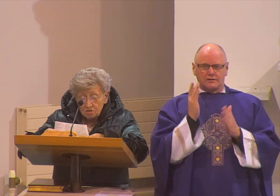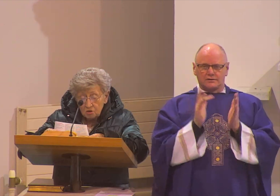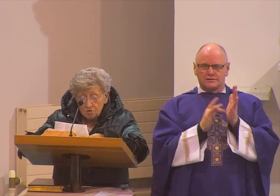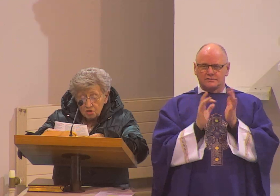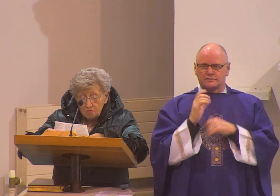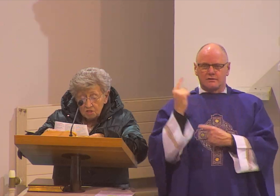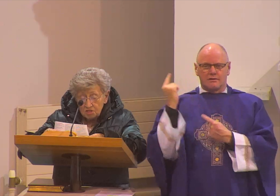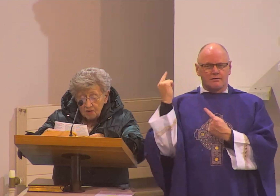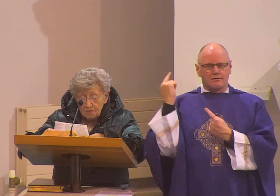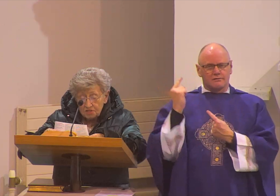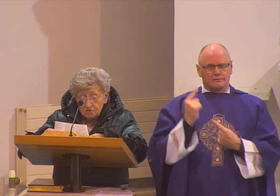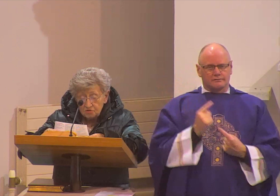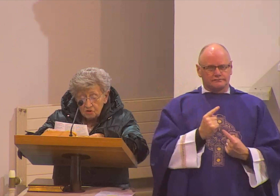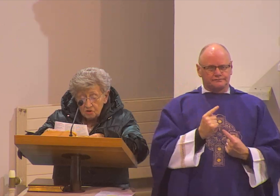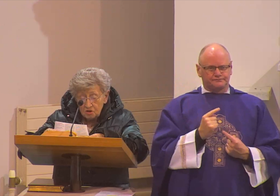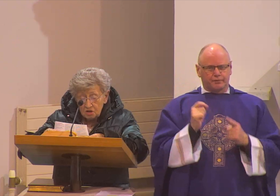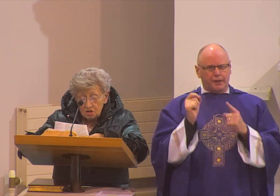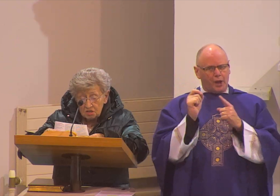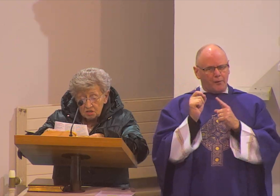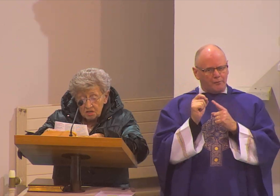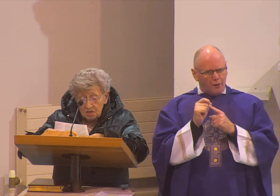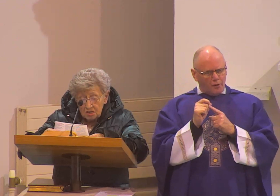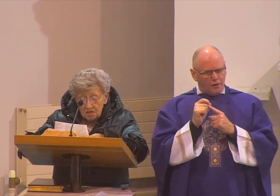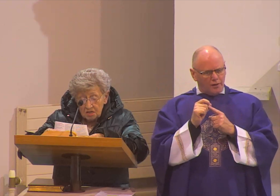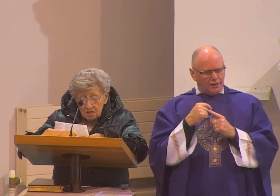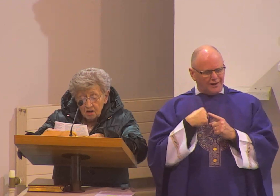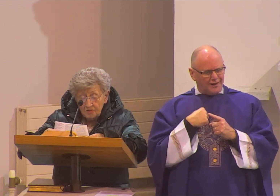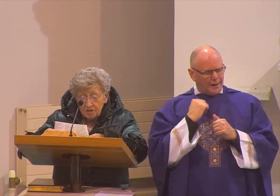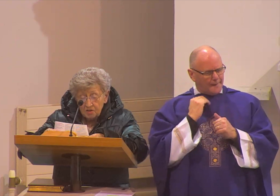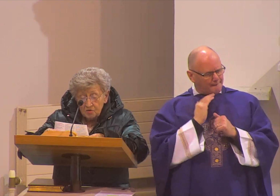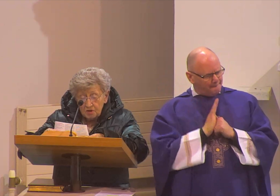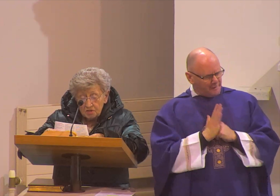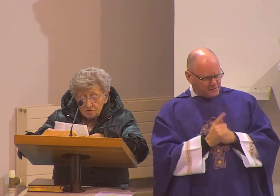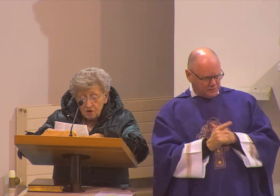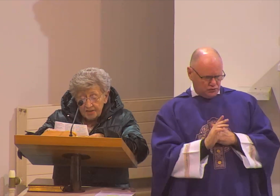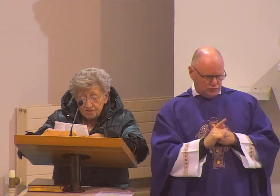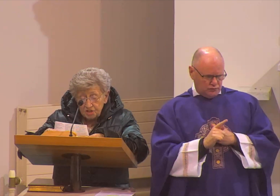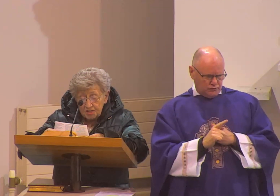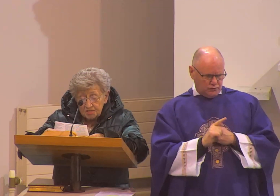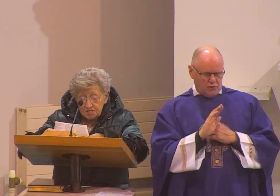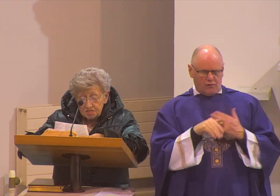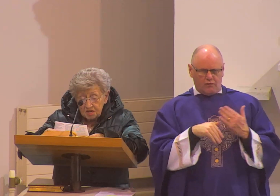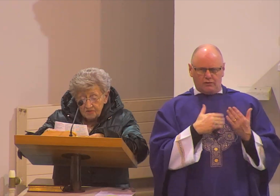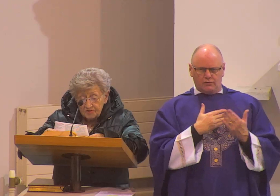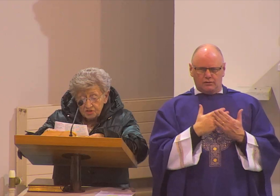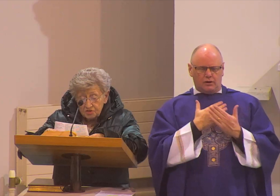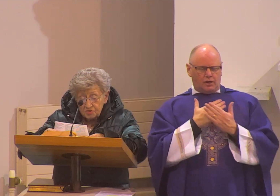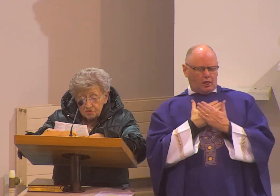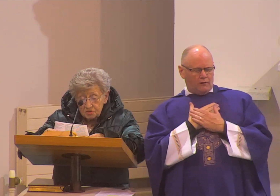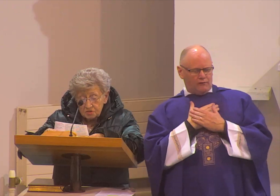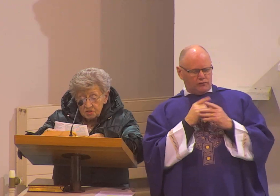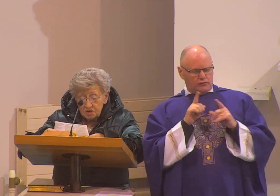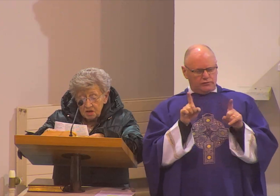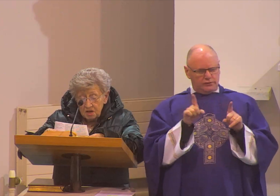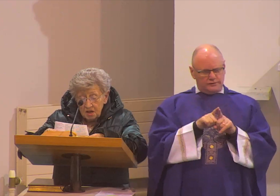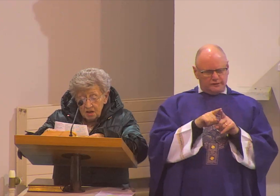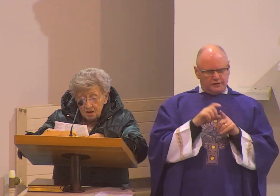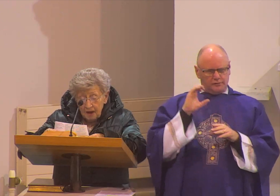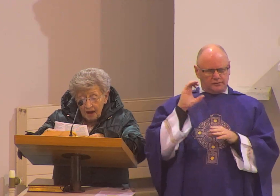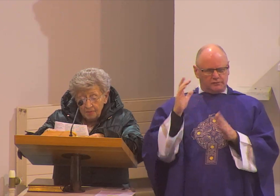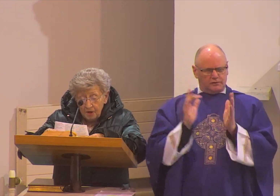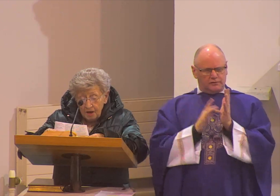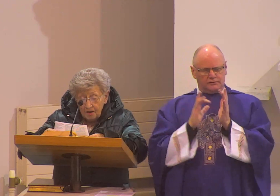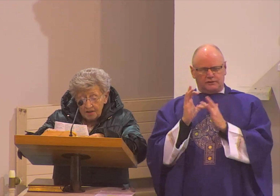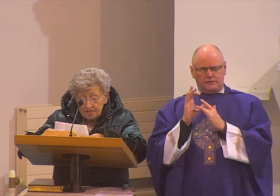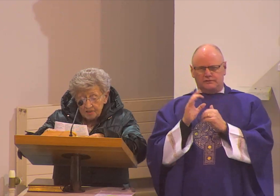God knows how much I miss you all. Loving you as Christ Jesus loves you.